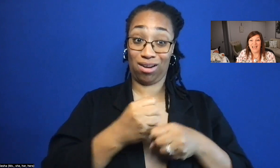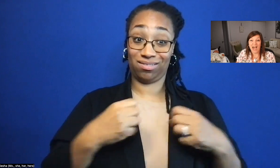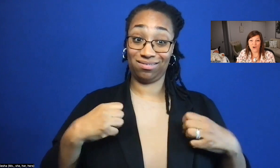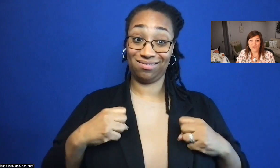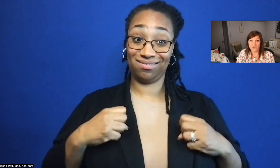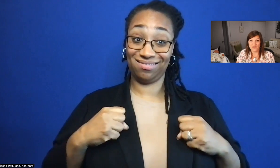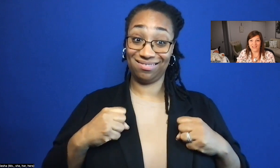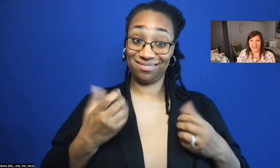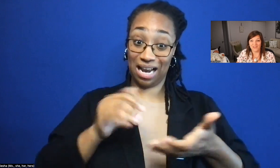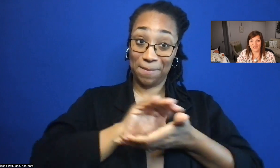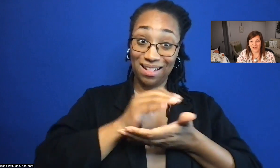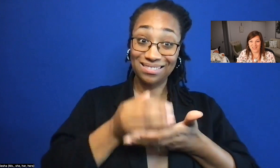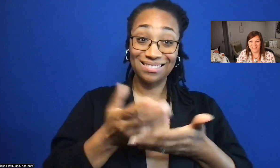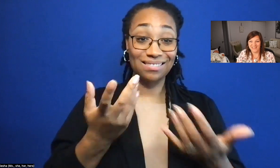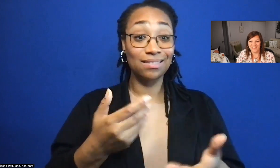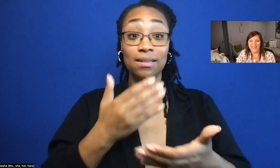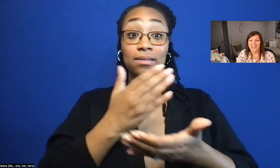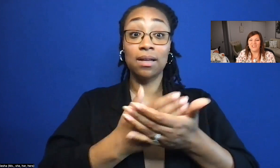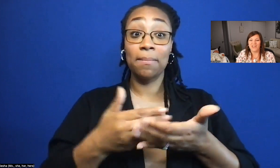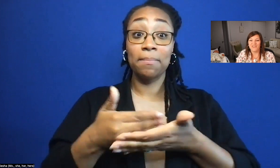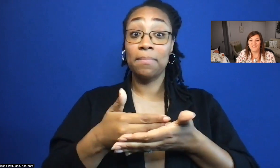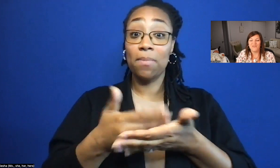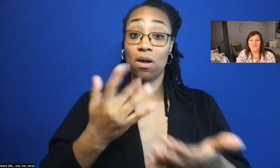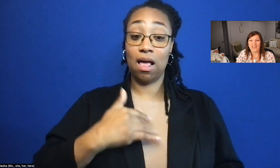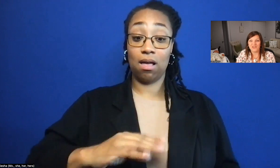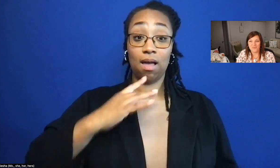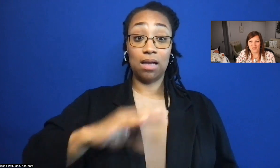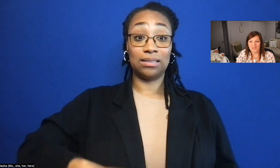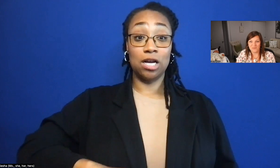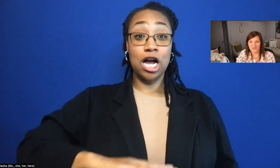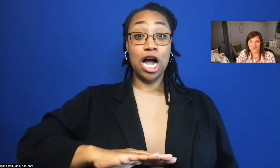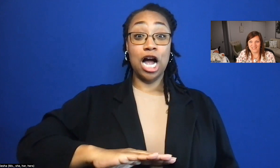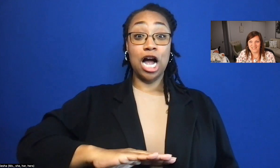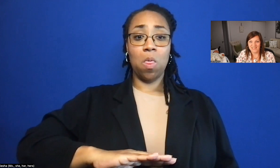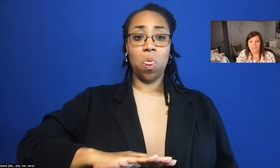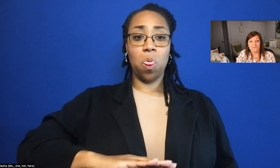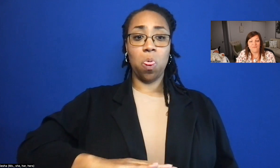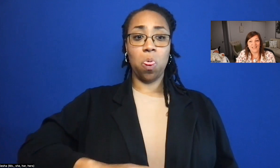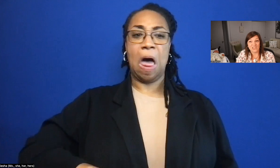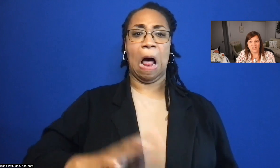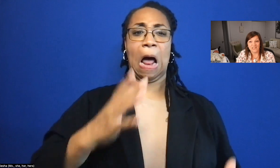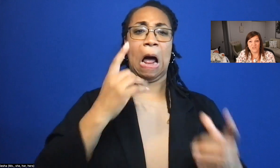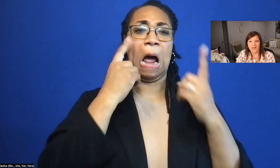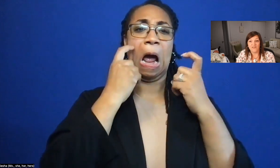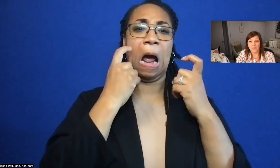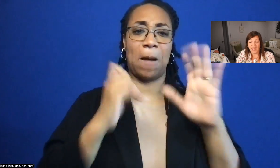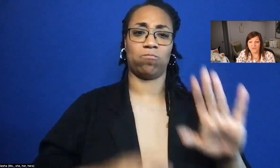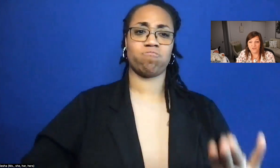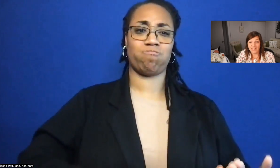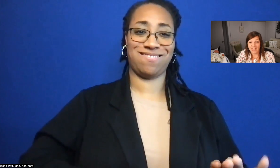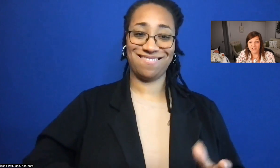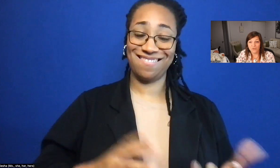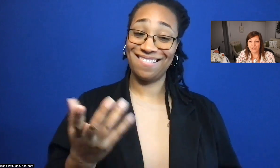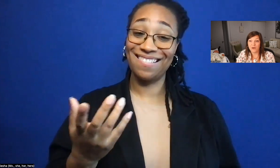as how full they like their tummy. In general, find your baby's preference. As long as you have a